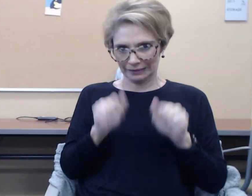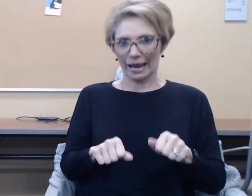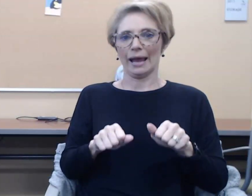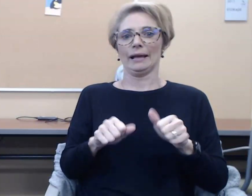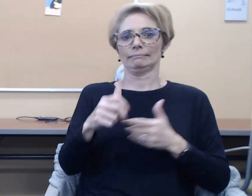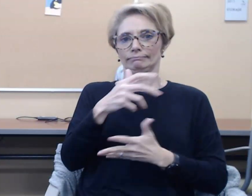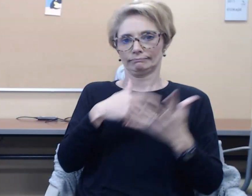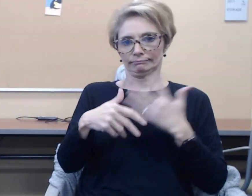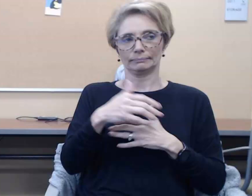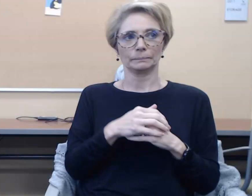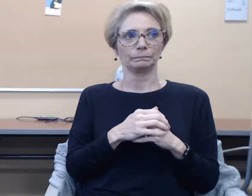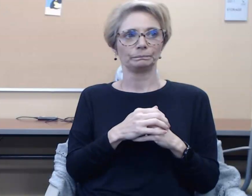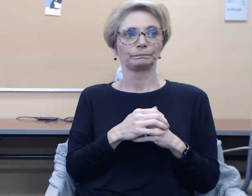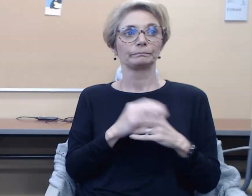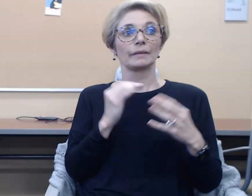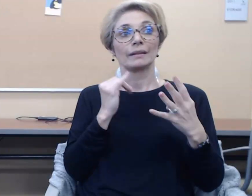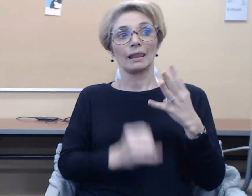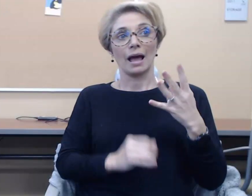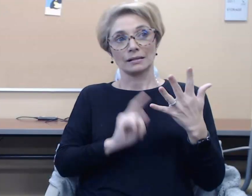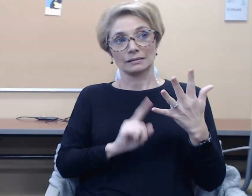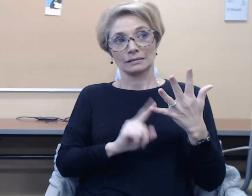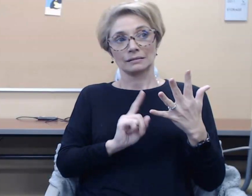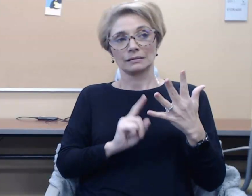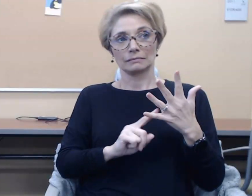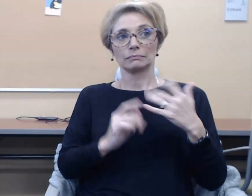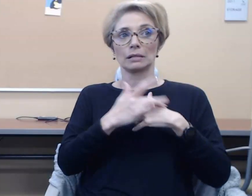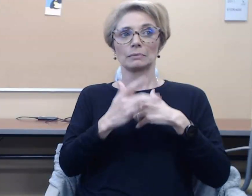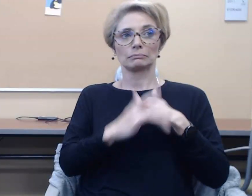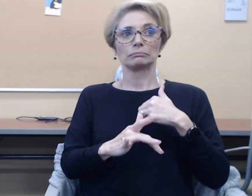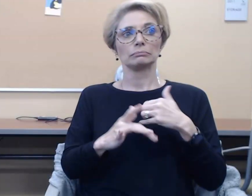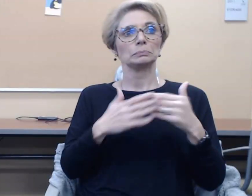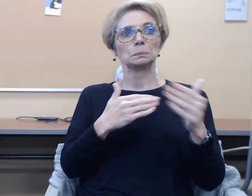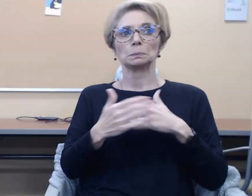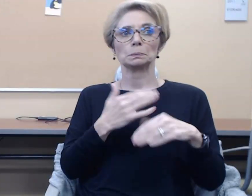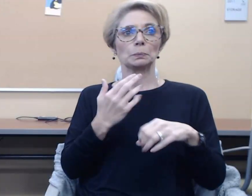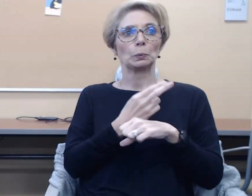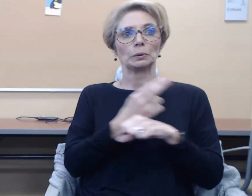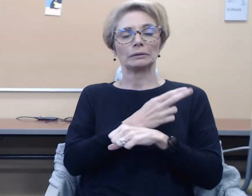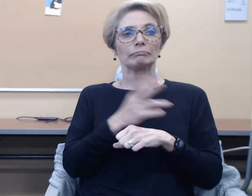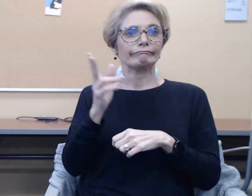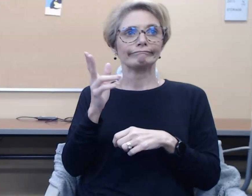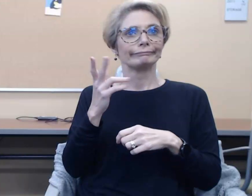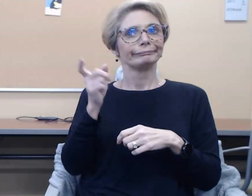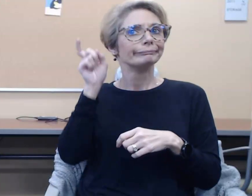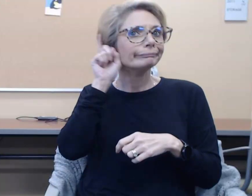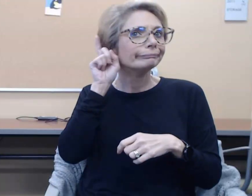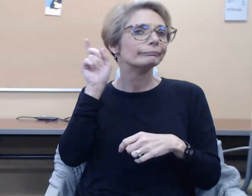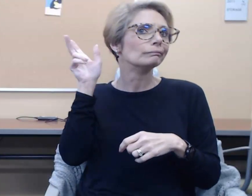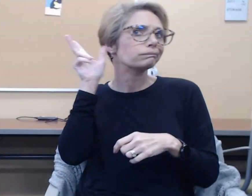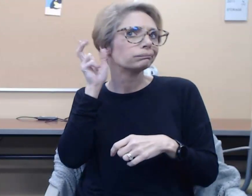And finally, that they're eligible regardless of utilization of assistive listening devices or technology or